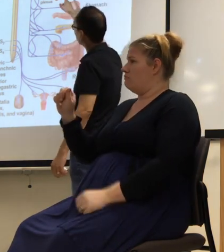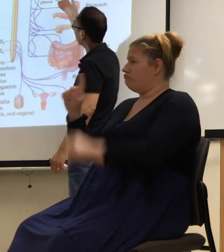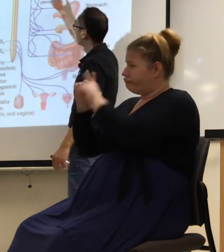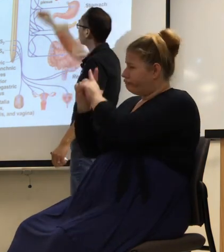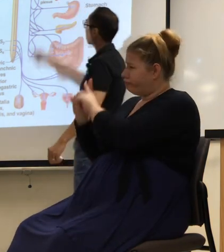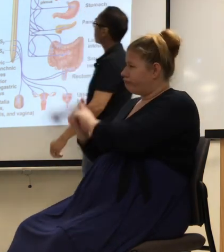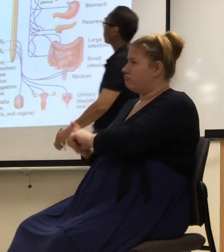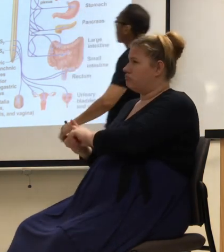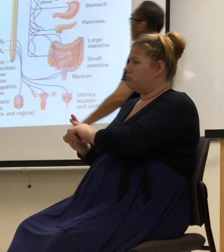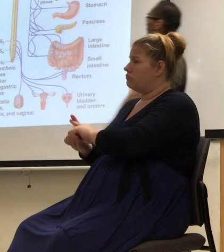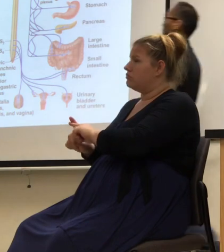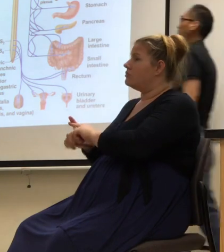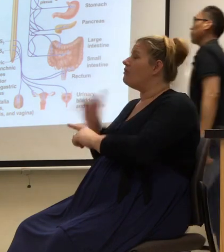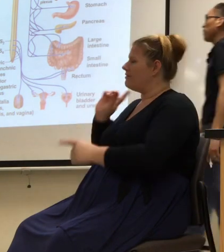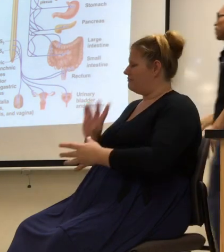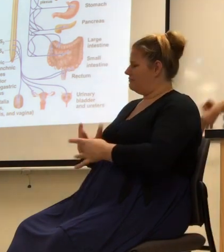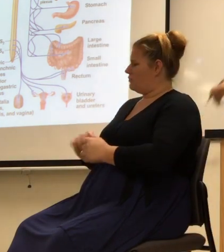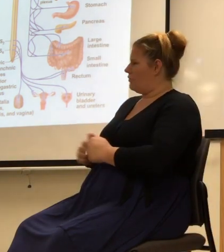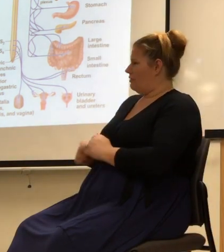in terms of liver,